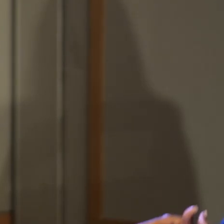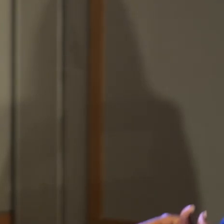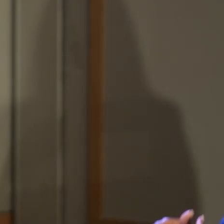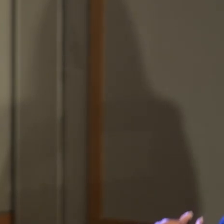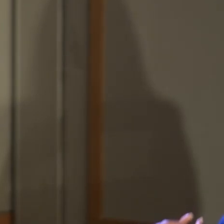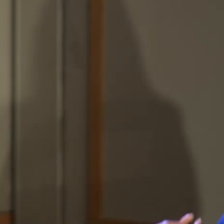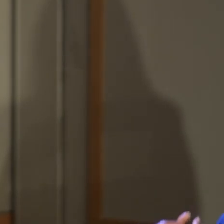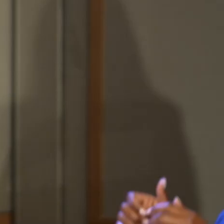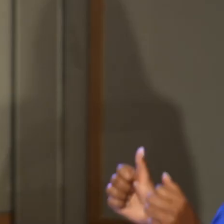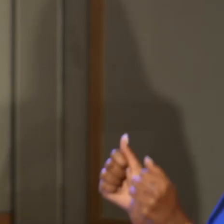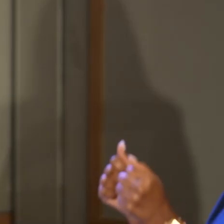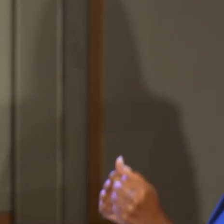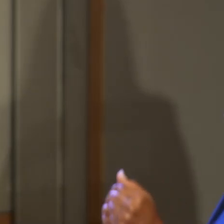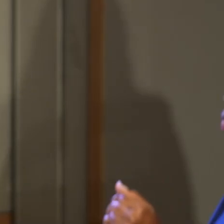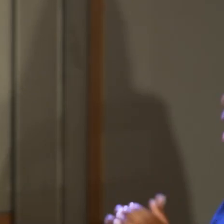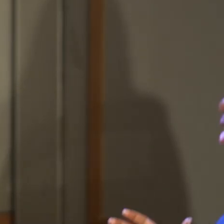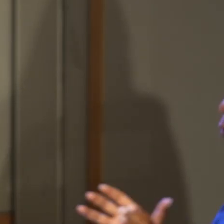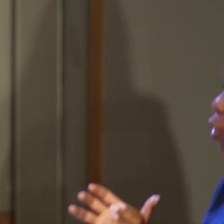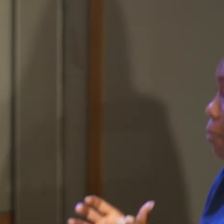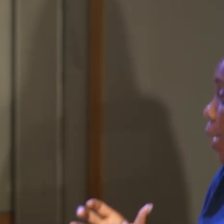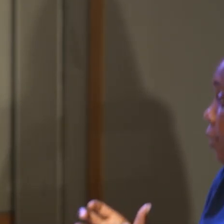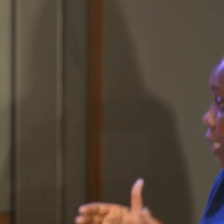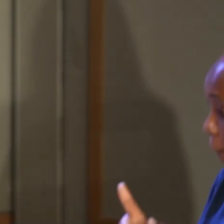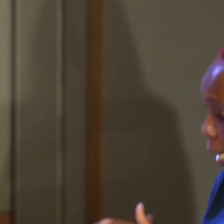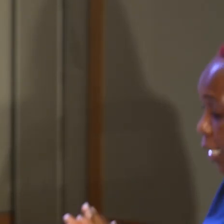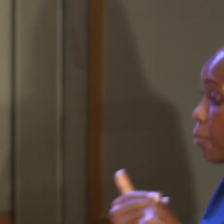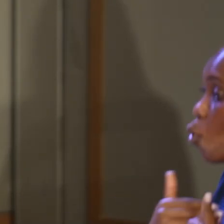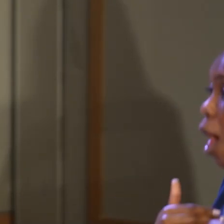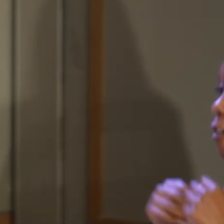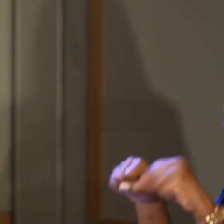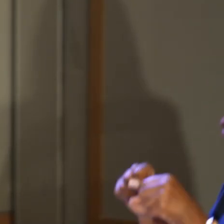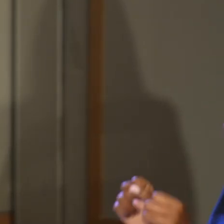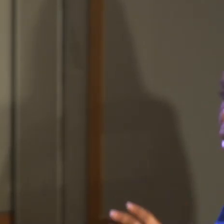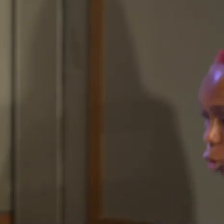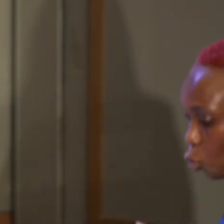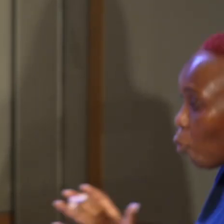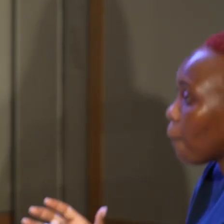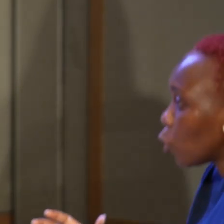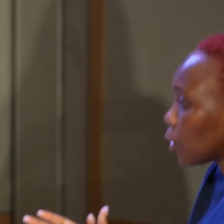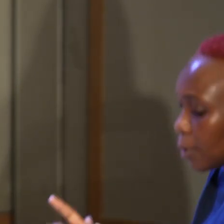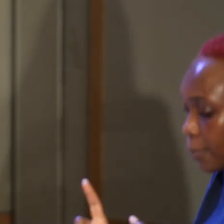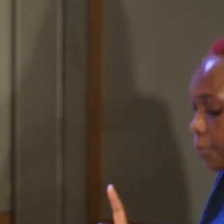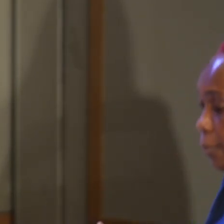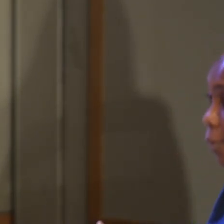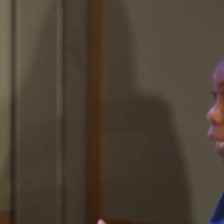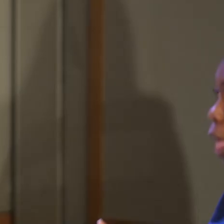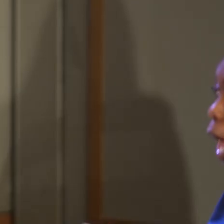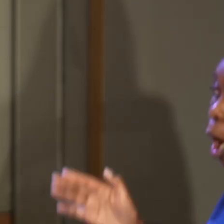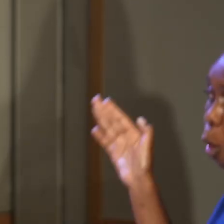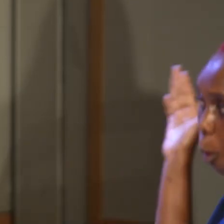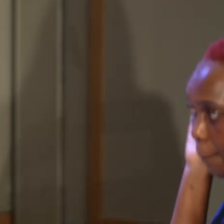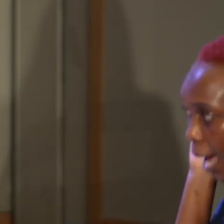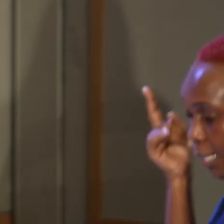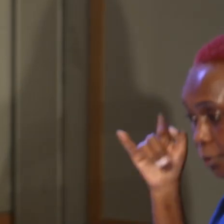So with enforcement mechanism, you have the possibility to also push compliance further.